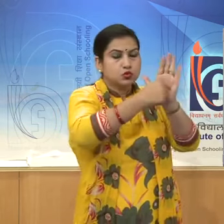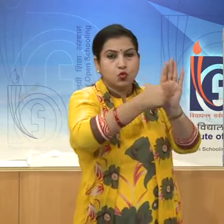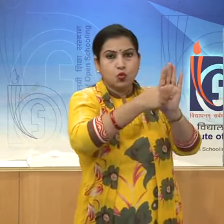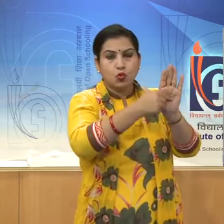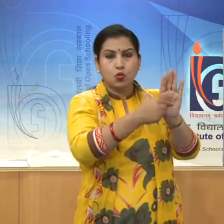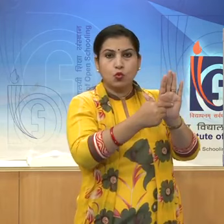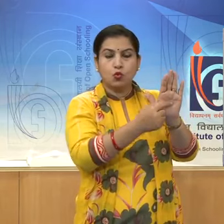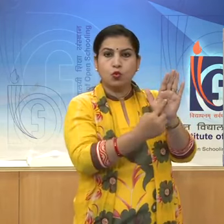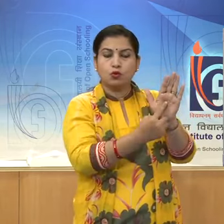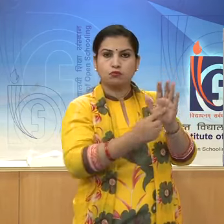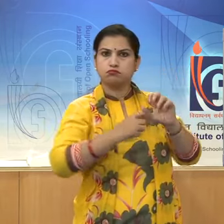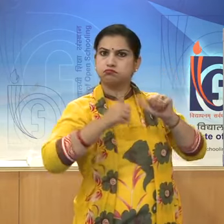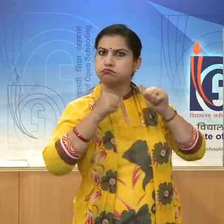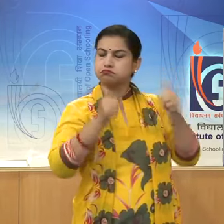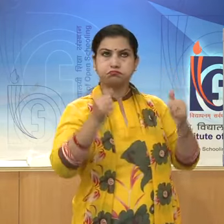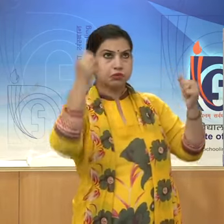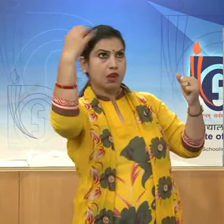represent broad daylight.